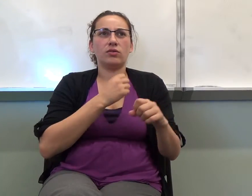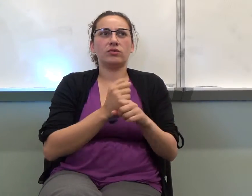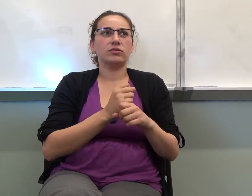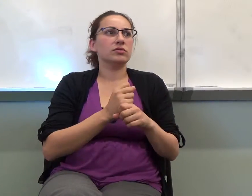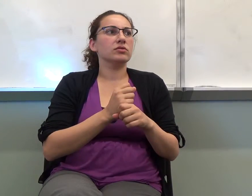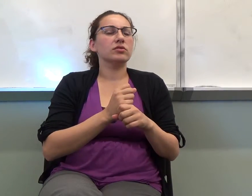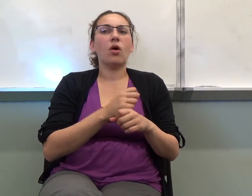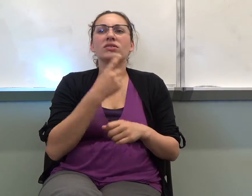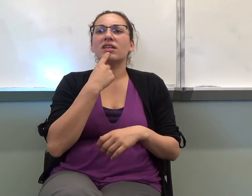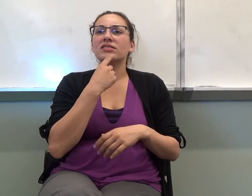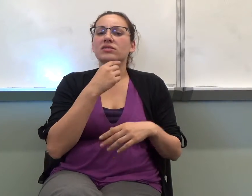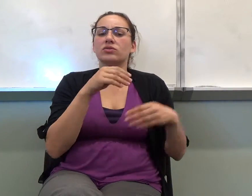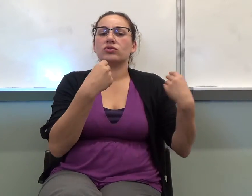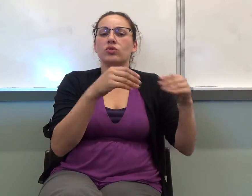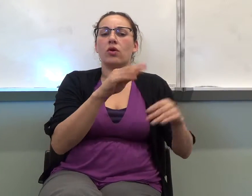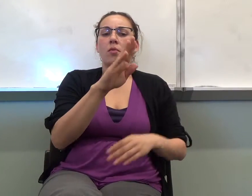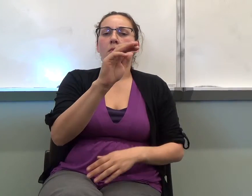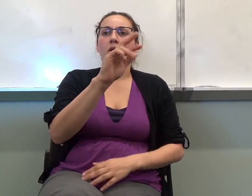Barnes & Noble / B. Dalton.